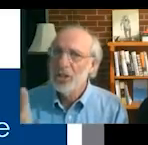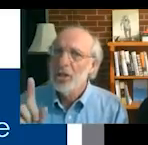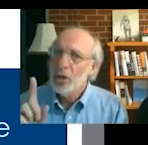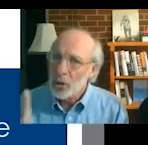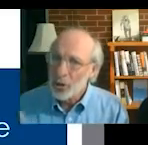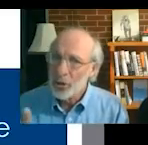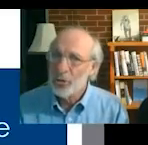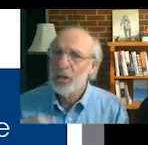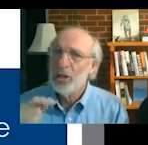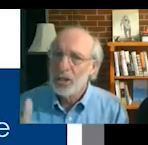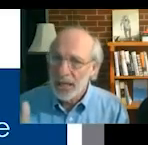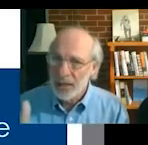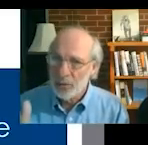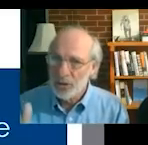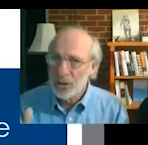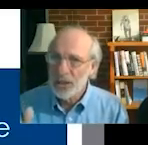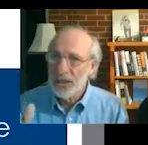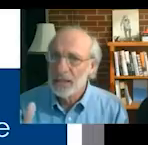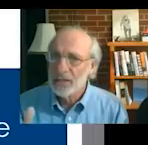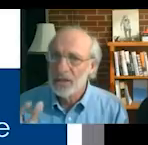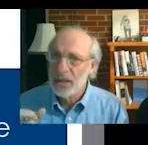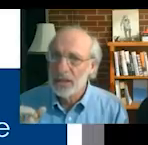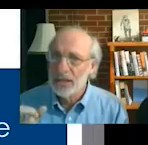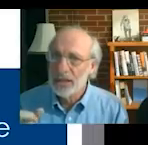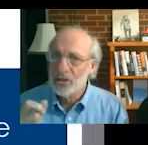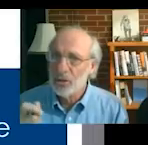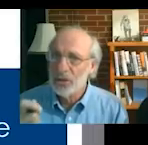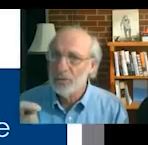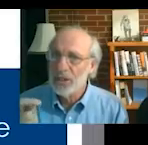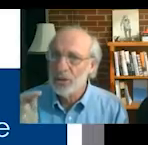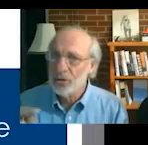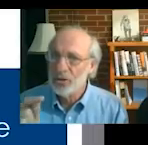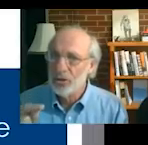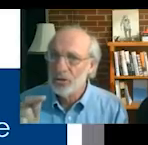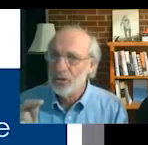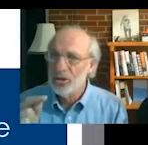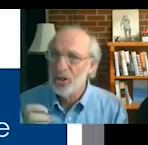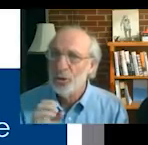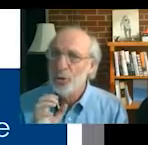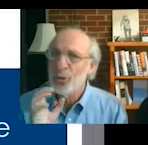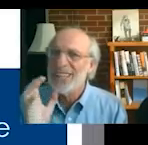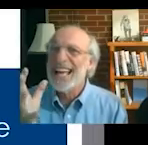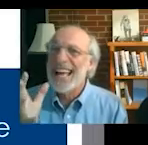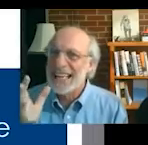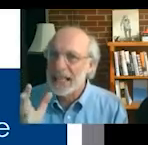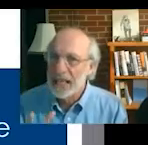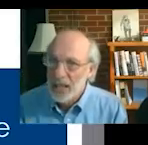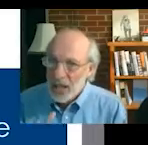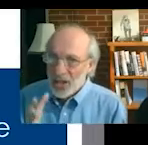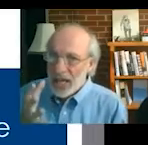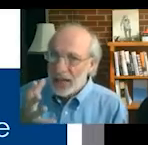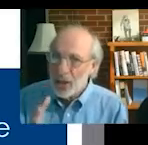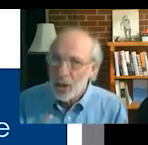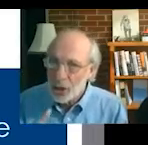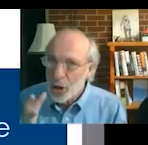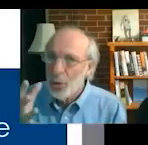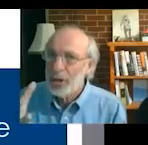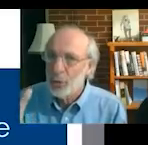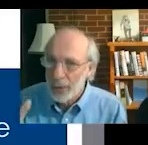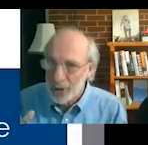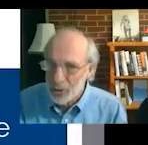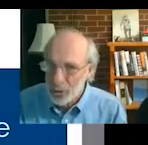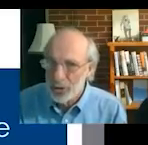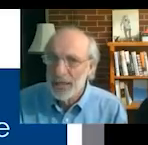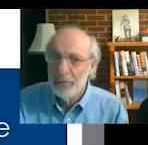students, learn language. And it's going to be those students who lack that